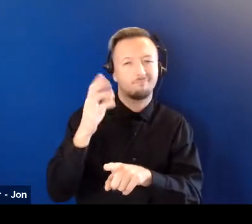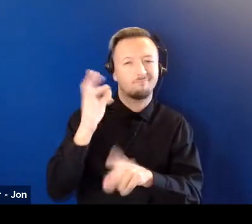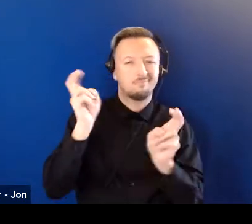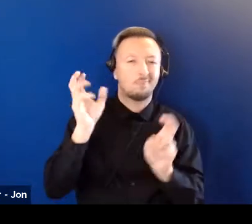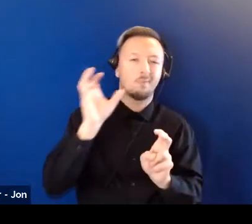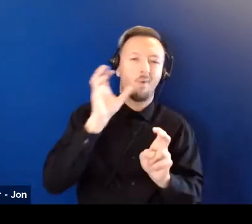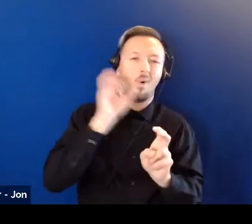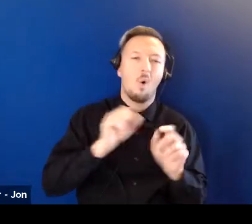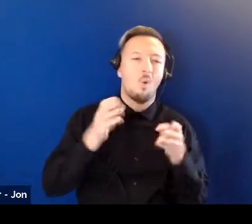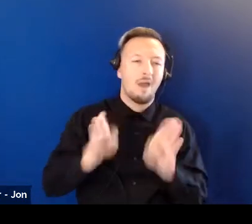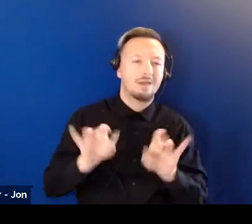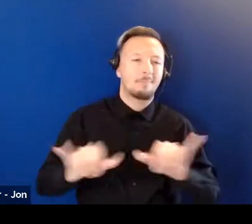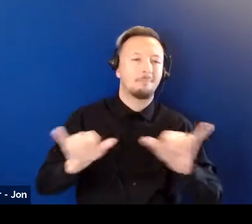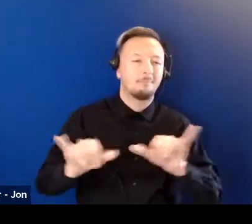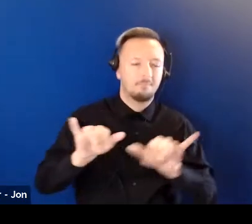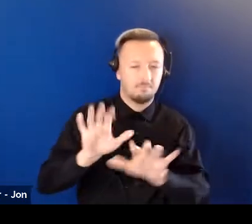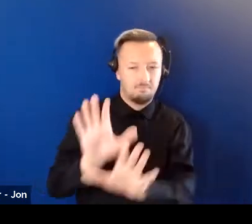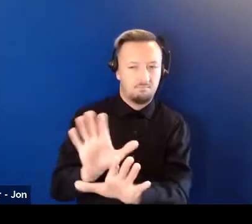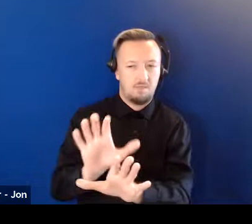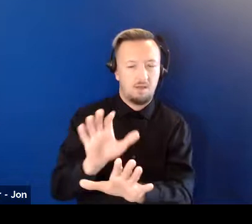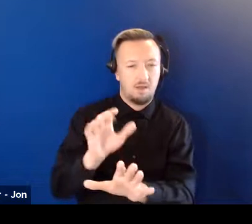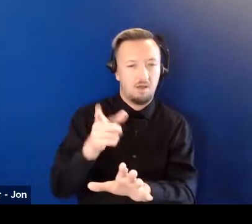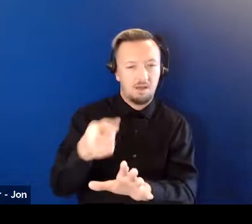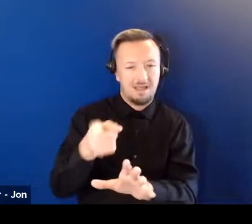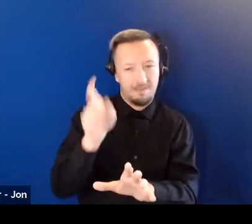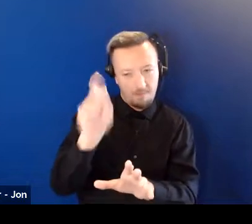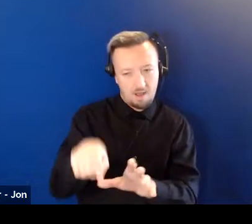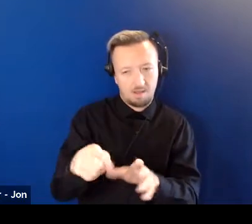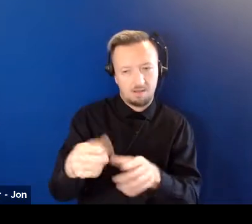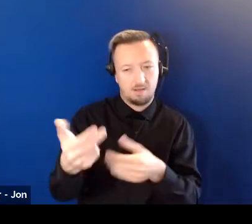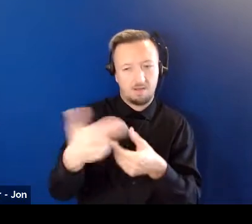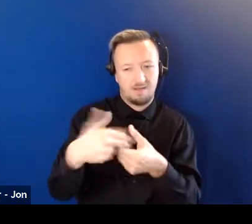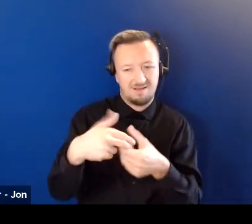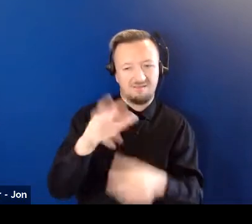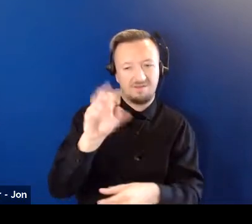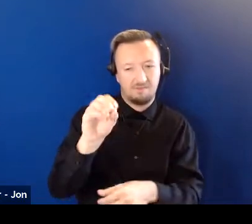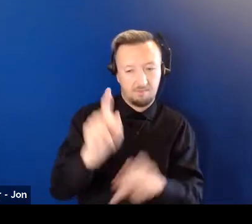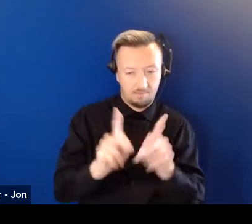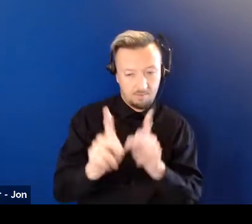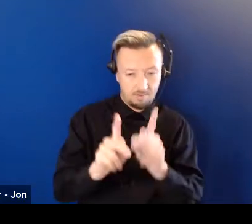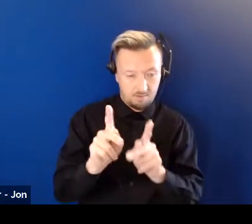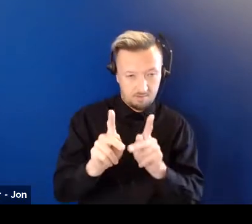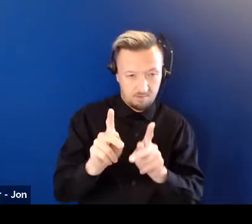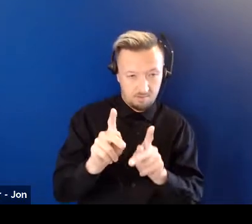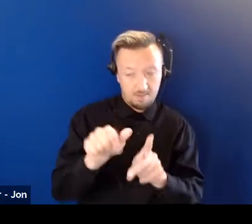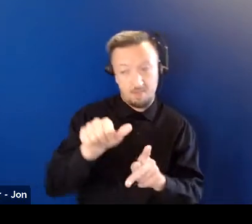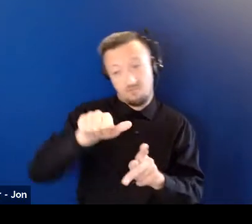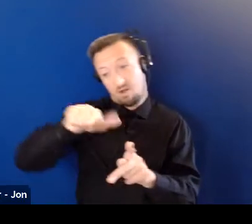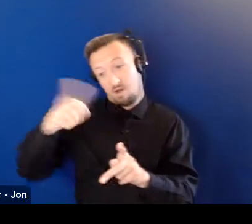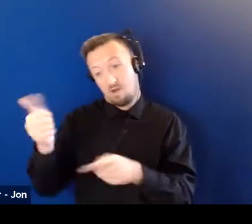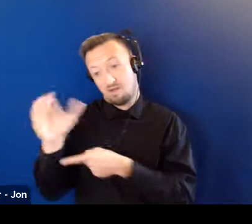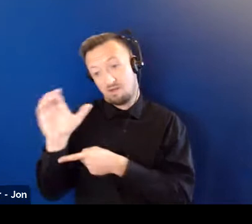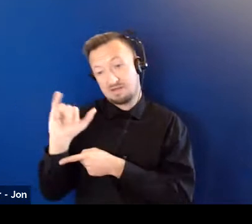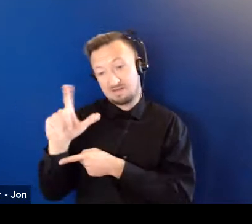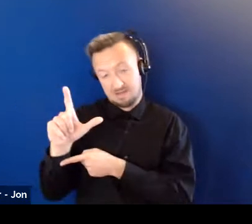group. He's going to be asked to enroll 50 individuals. And then we have another Center for Independent